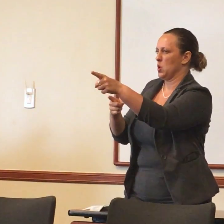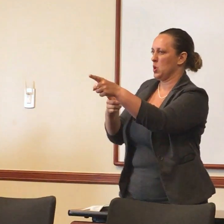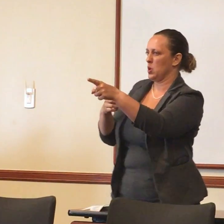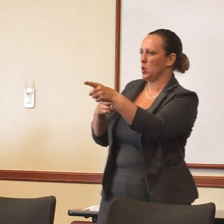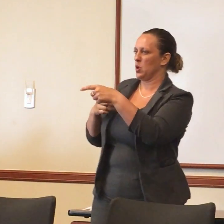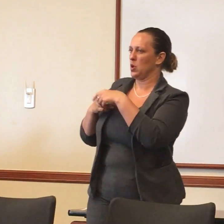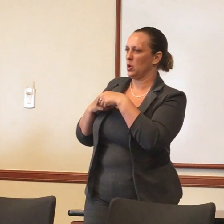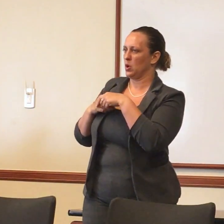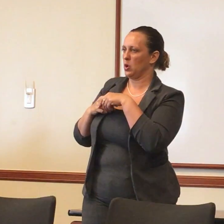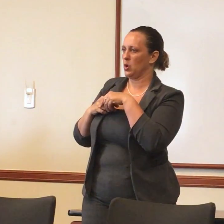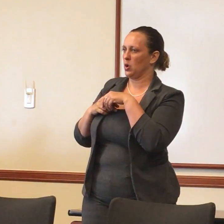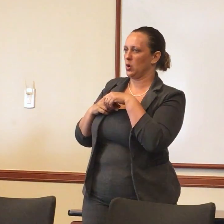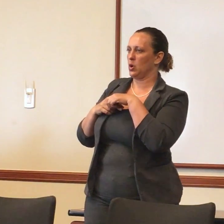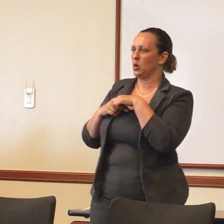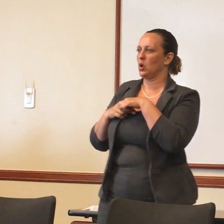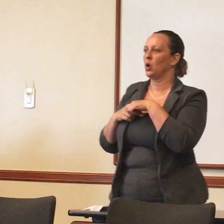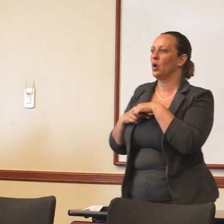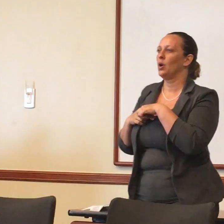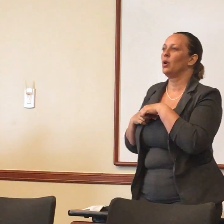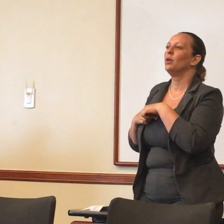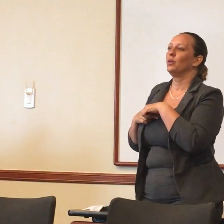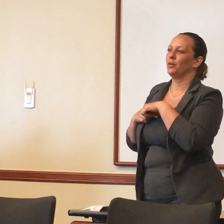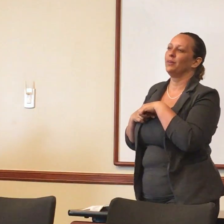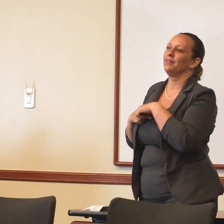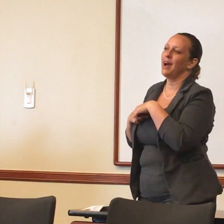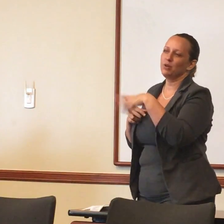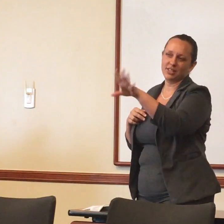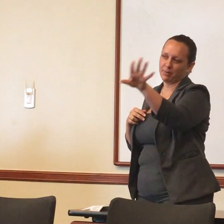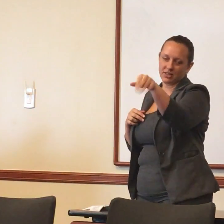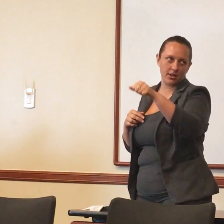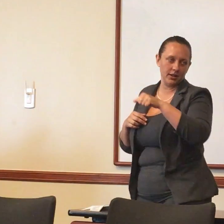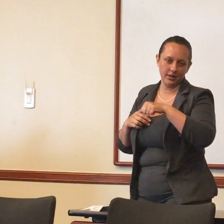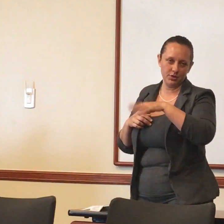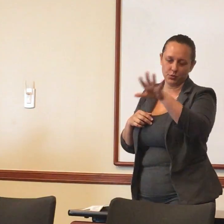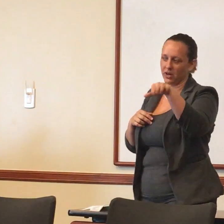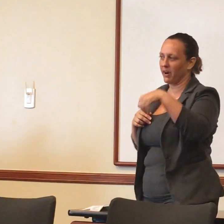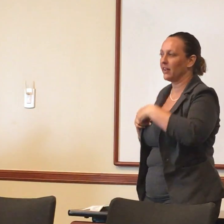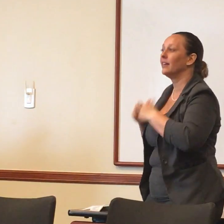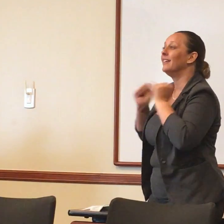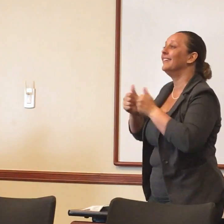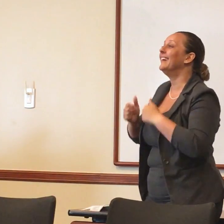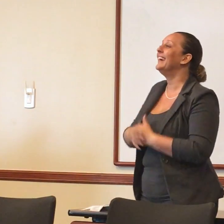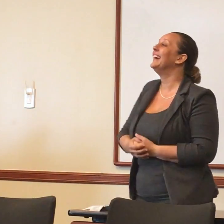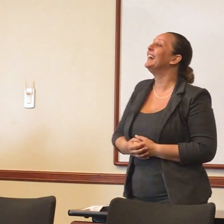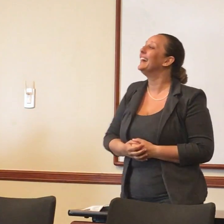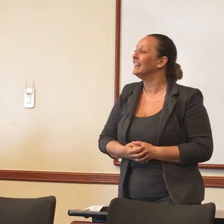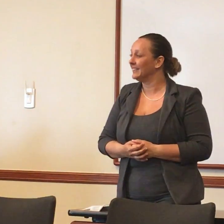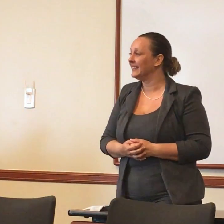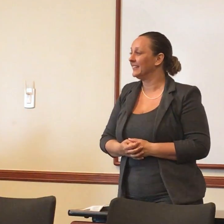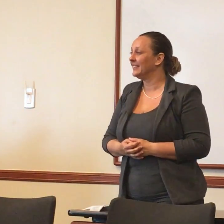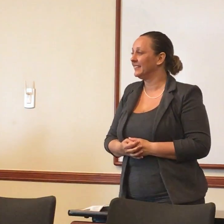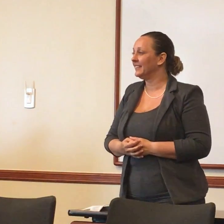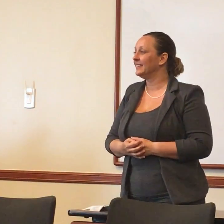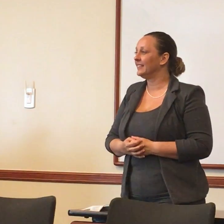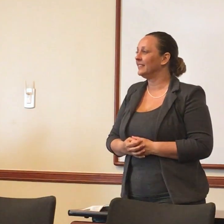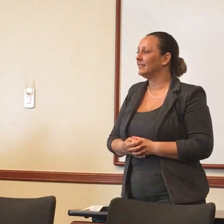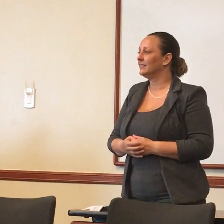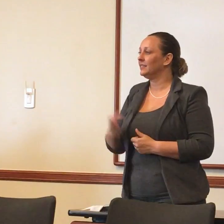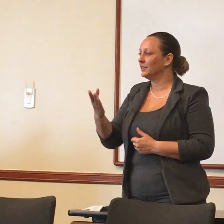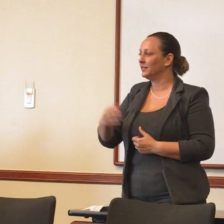Signal? Oh, okay, I thought you had a question. I was just explaining to her, it was just reiterating. I have a